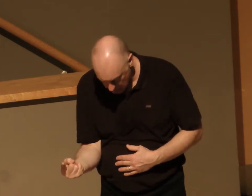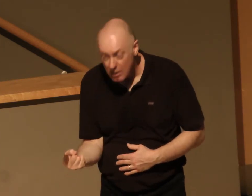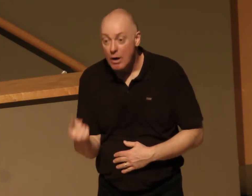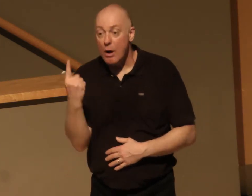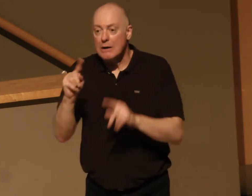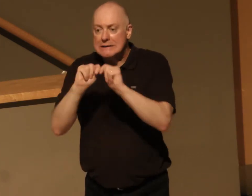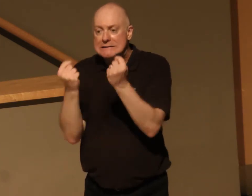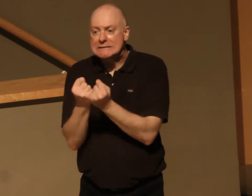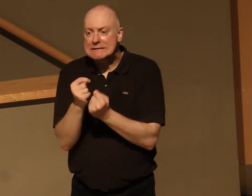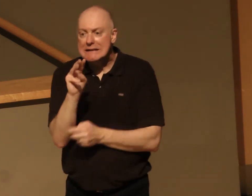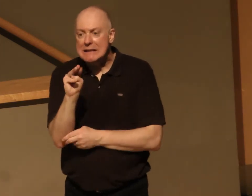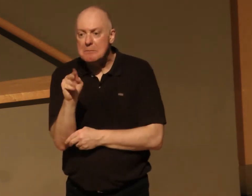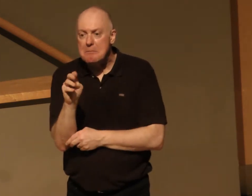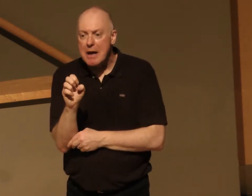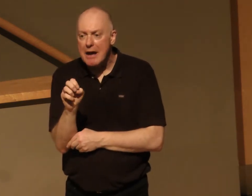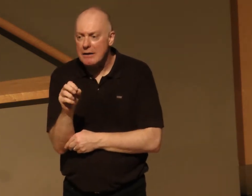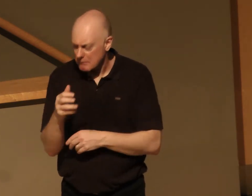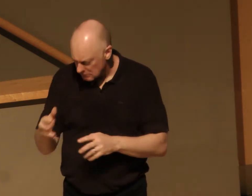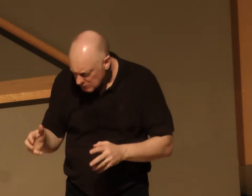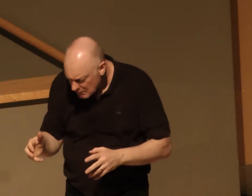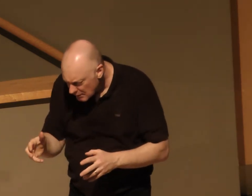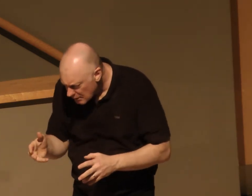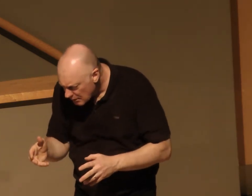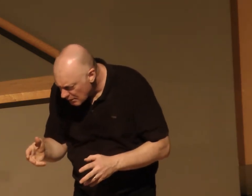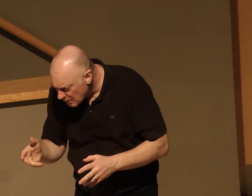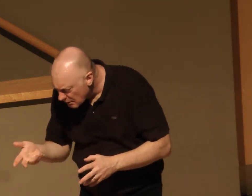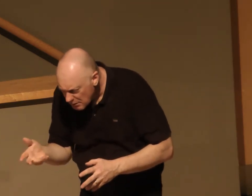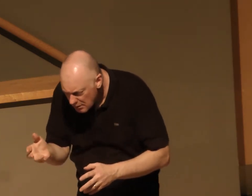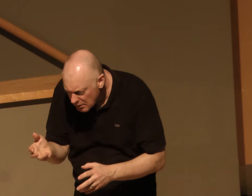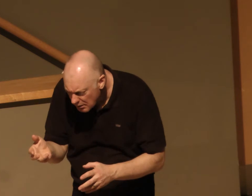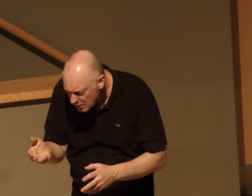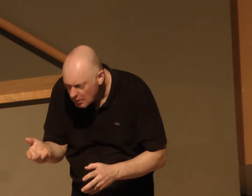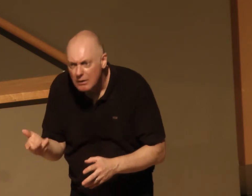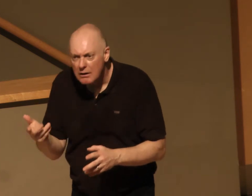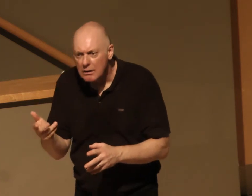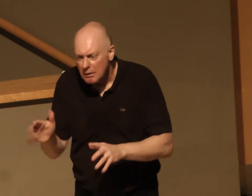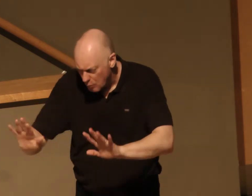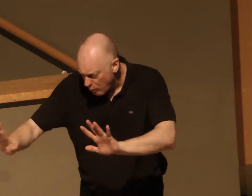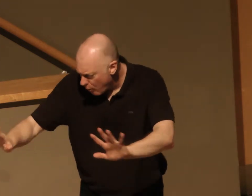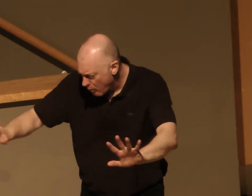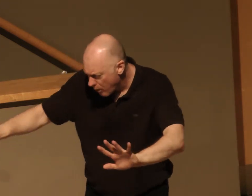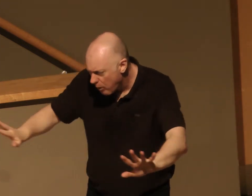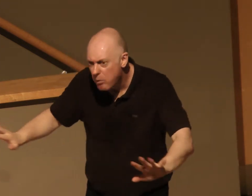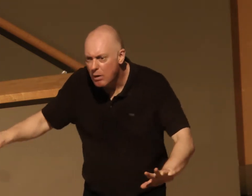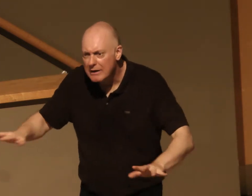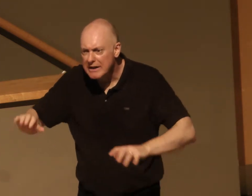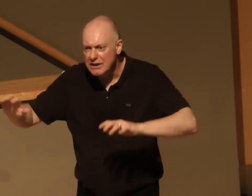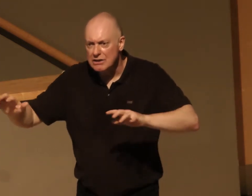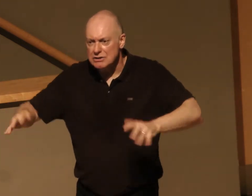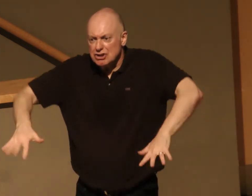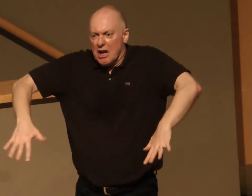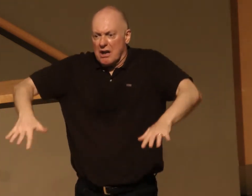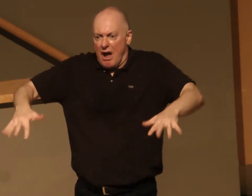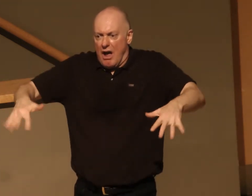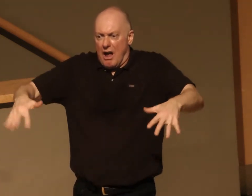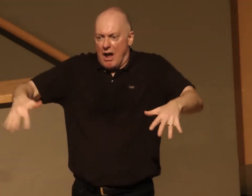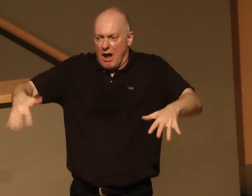said as he started making noises we said whoa give him some space he was shaking so we put him on his side